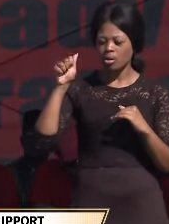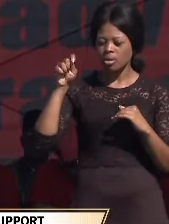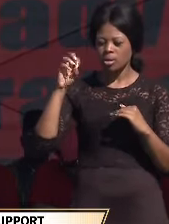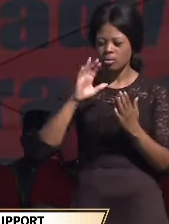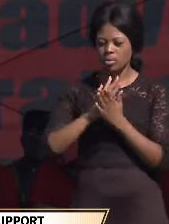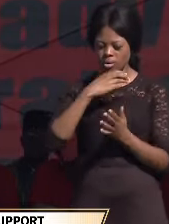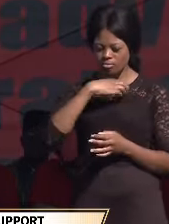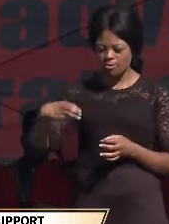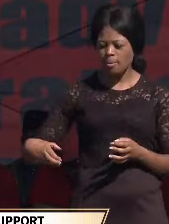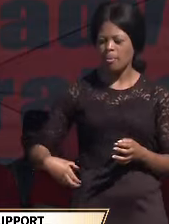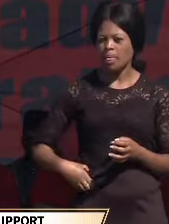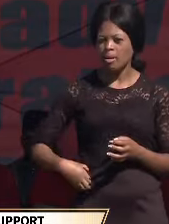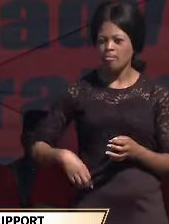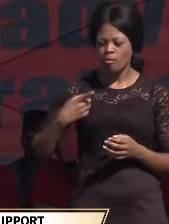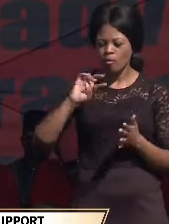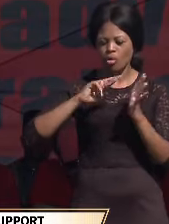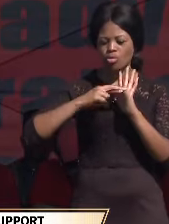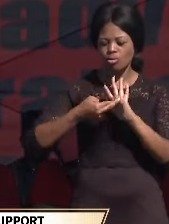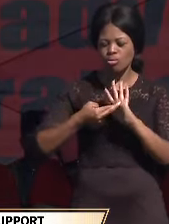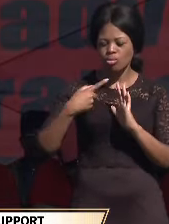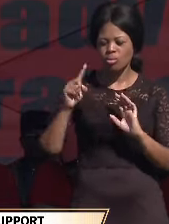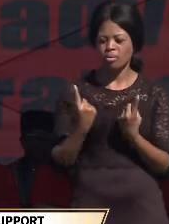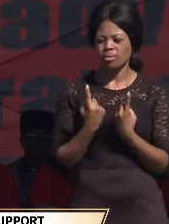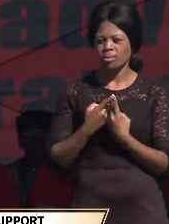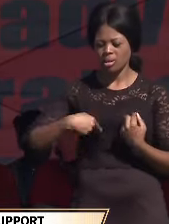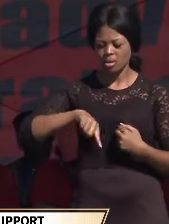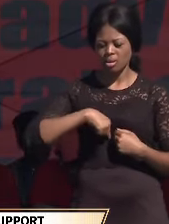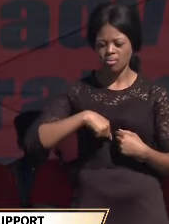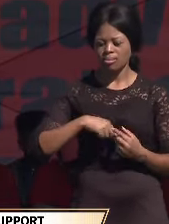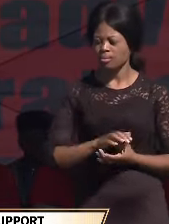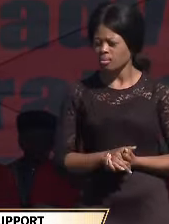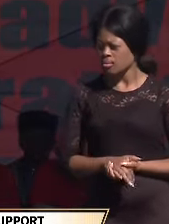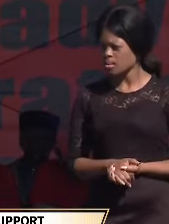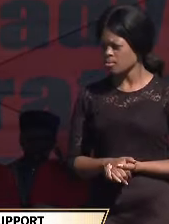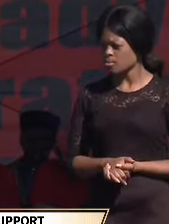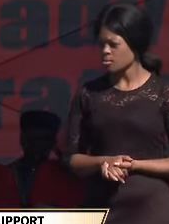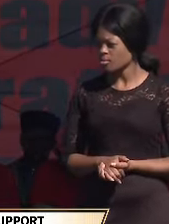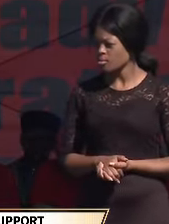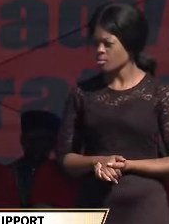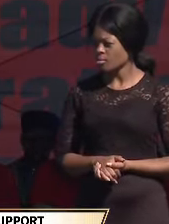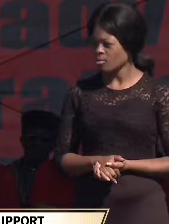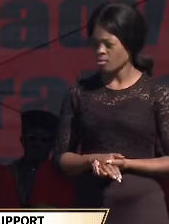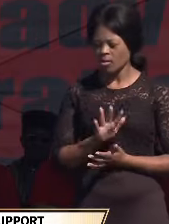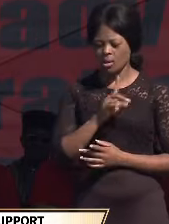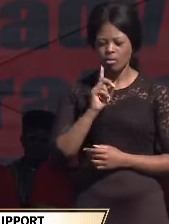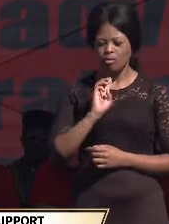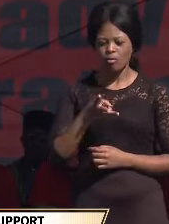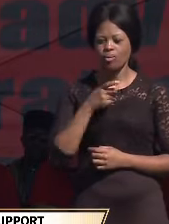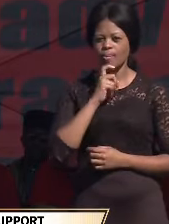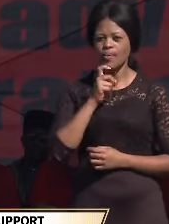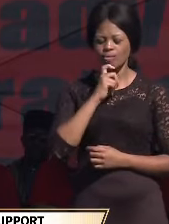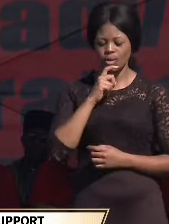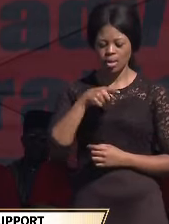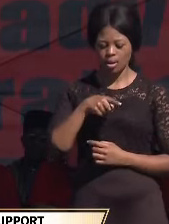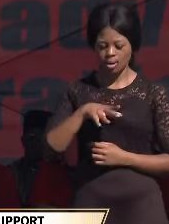among Amelwezwe, for the role that we have played in this regard. But we don't want to use this platform to